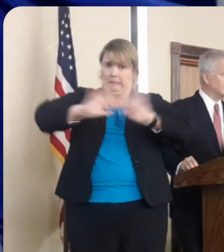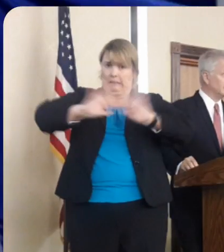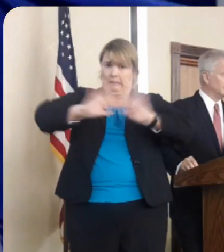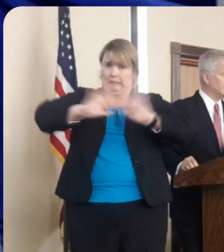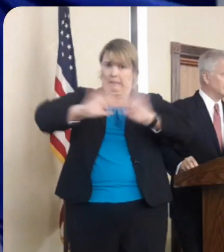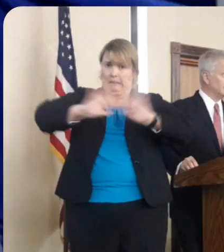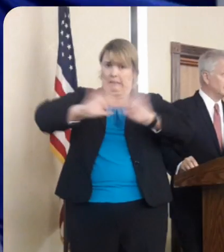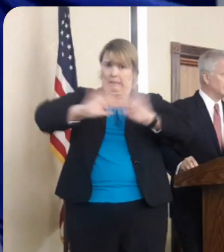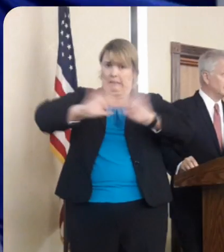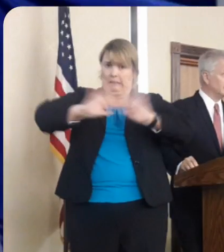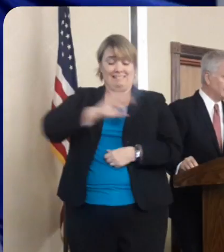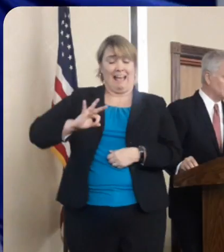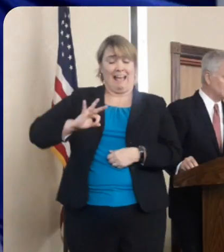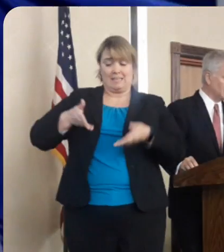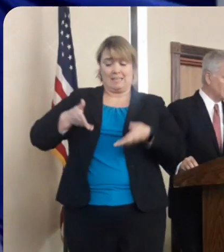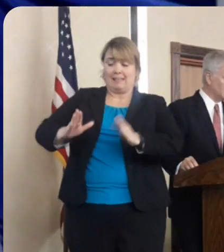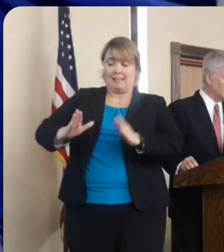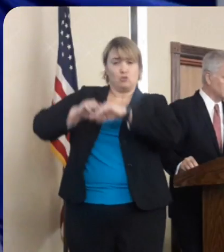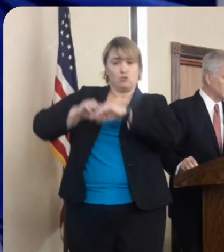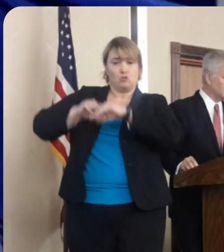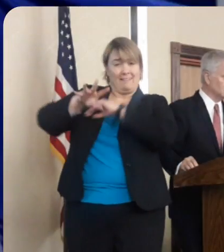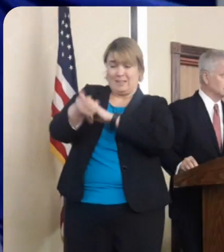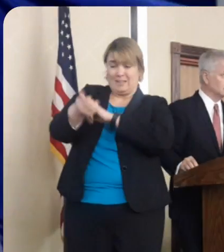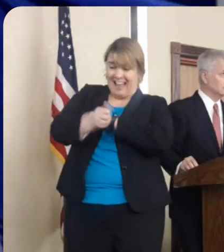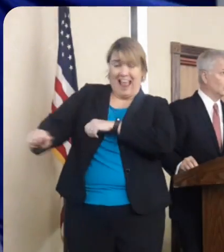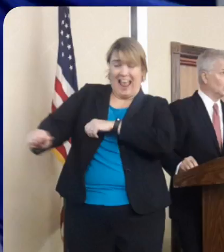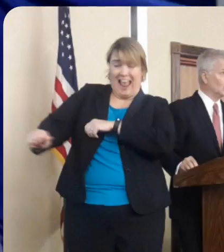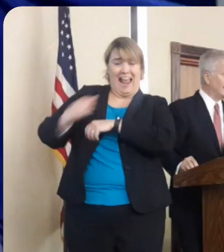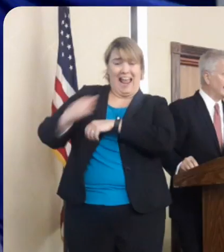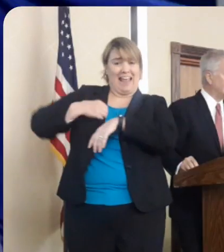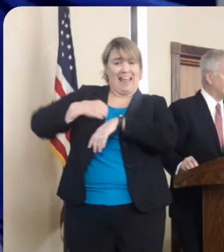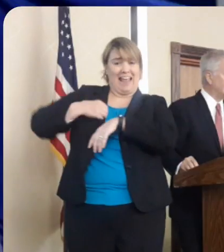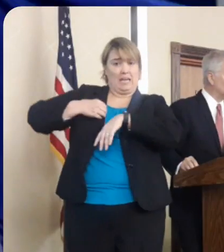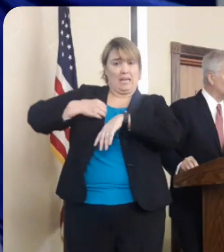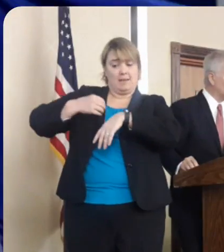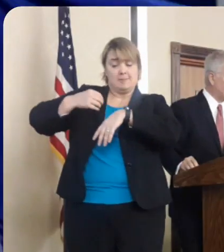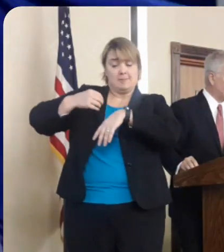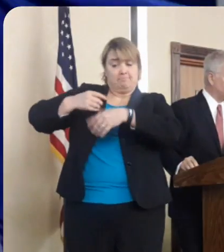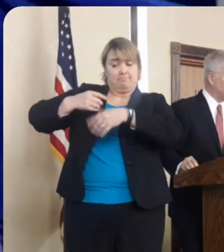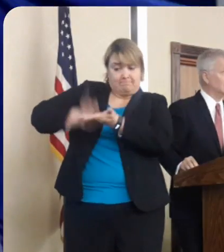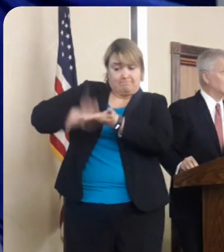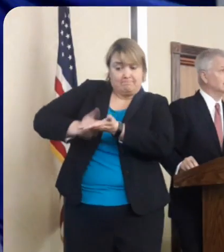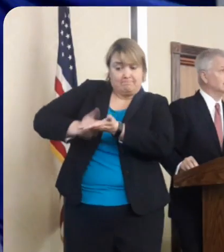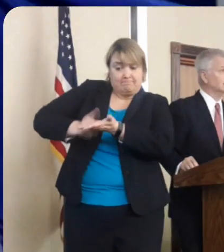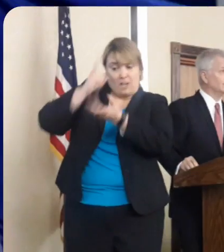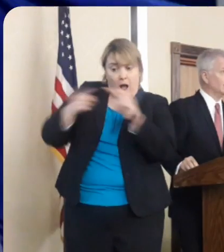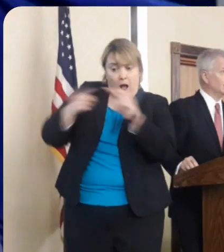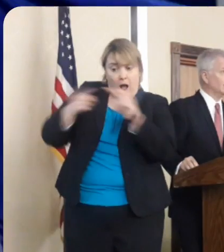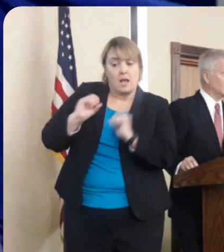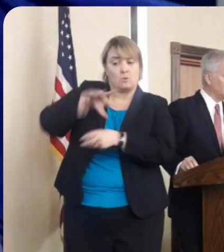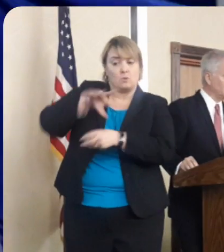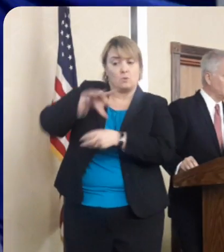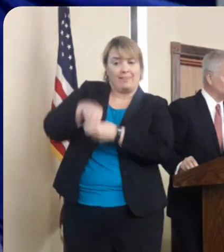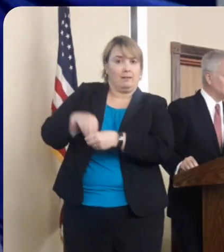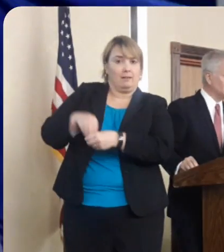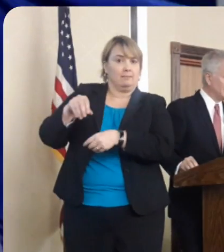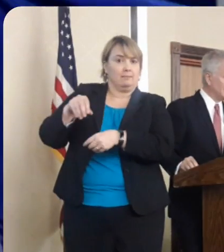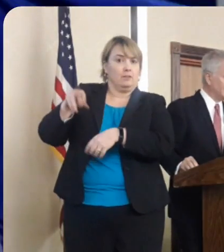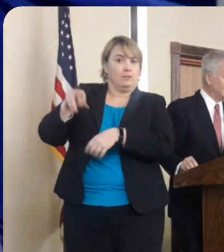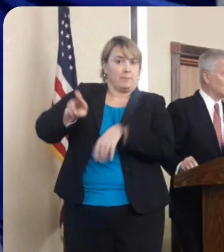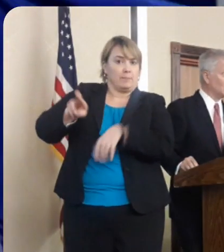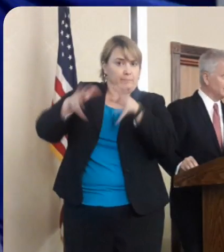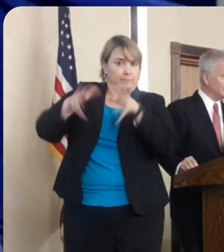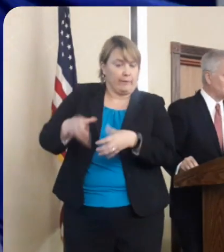any way any intra-party contest. Okay, Any intra-party activity. Okay. Convention committees